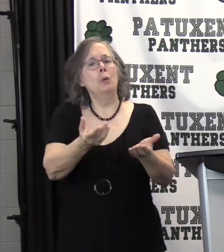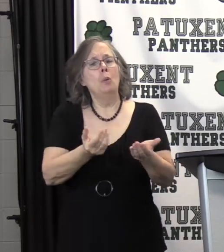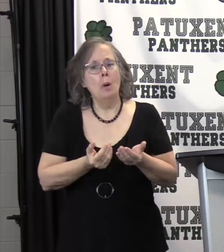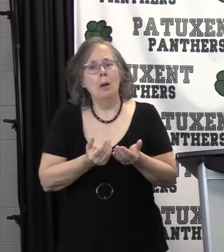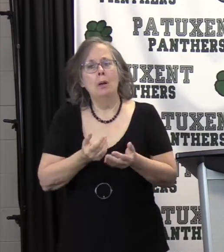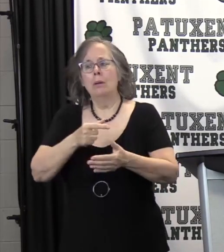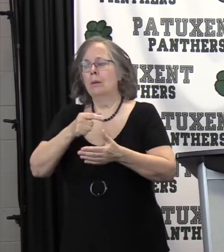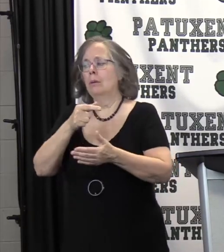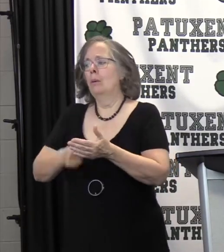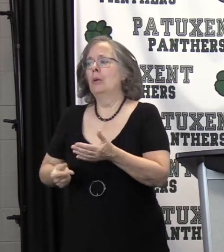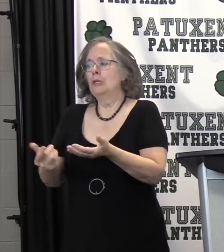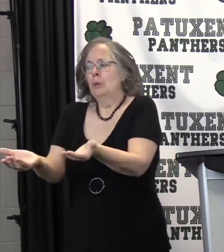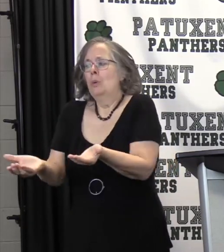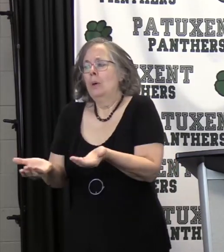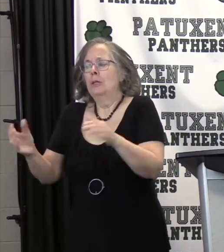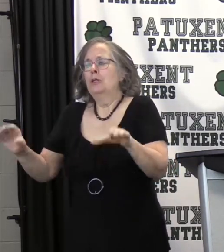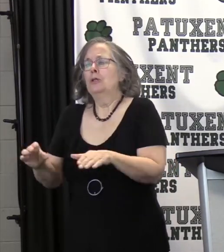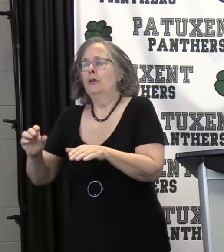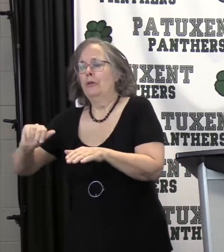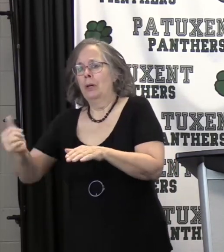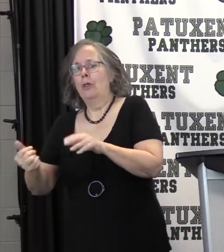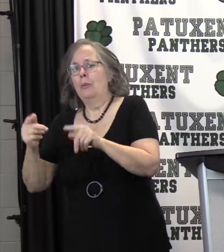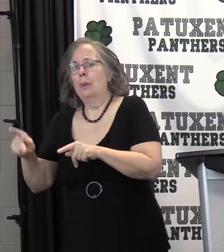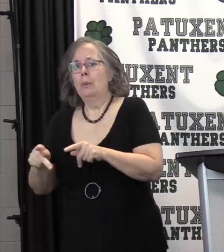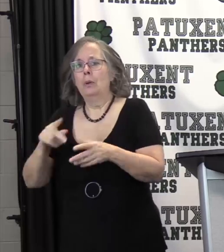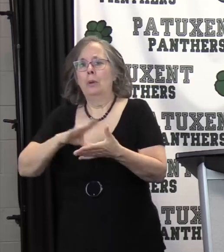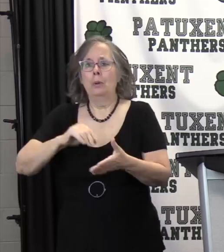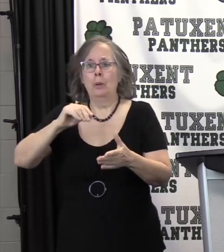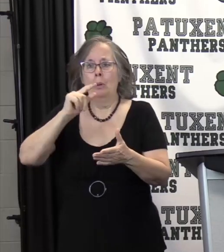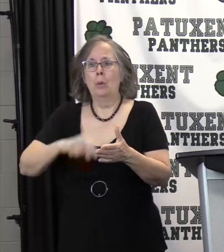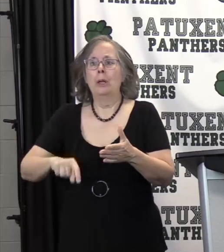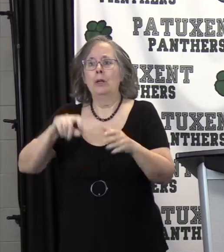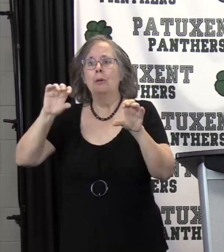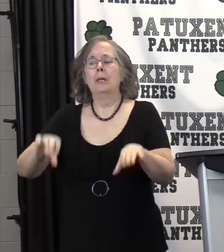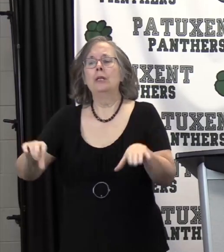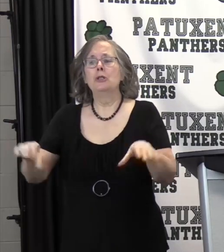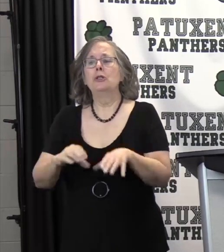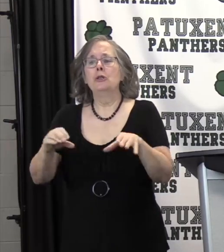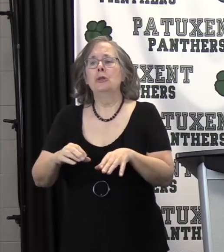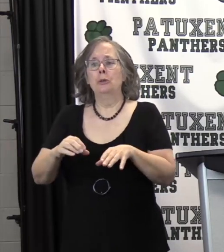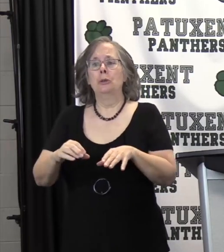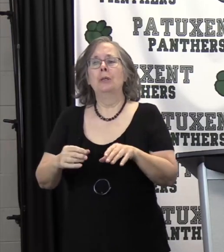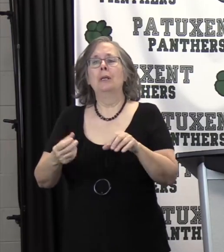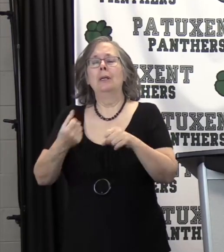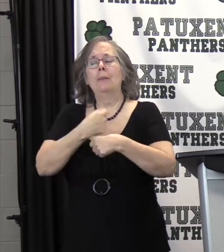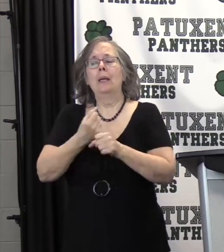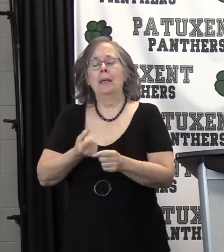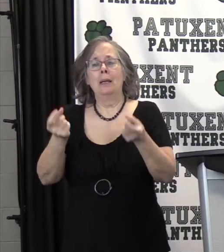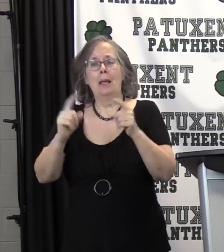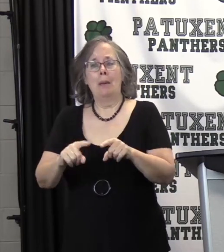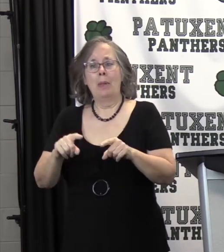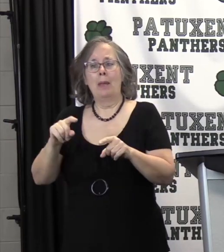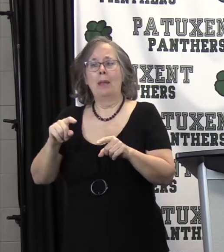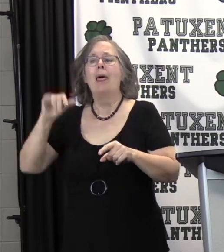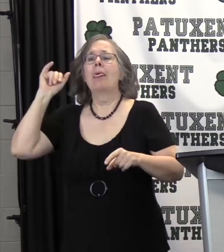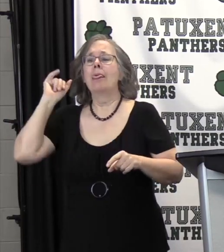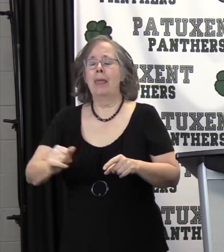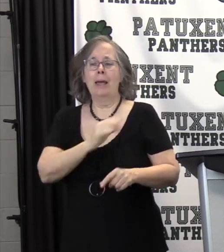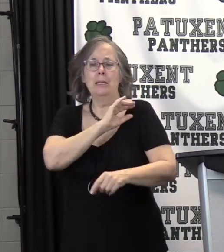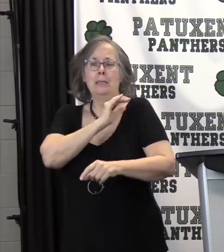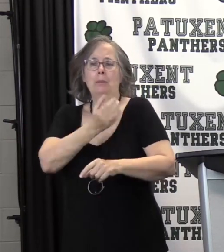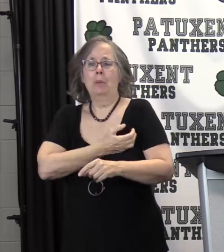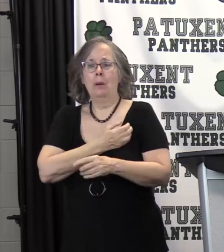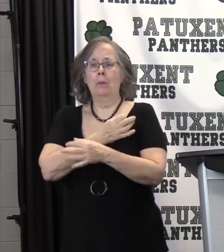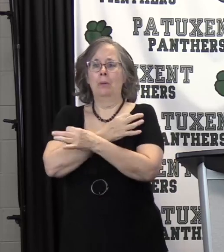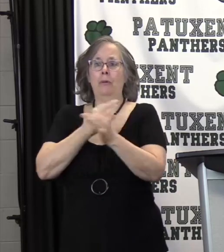for others, and then learning what you need to do to make it happen. That is power and that is freeing. So hold on to what you have learned from